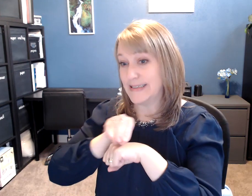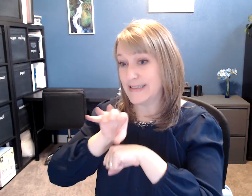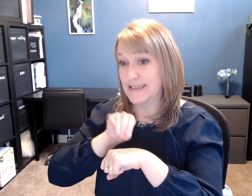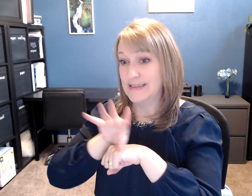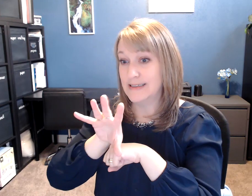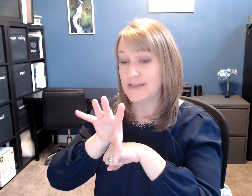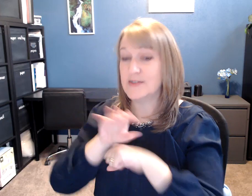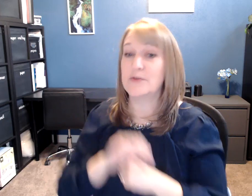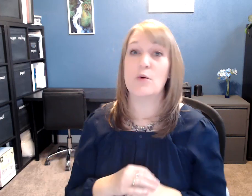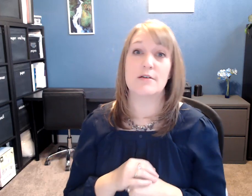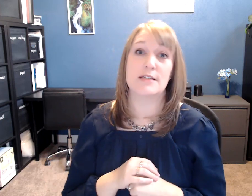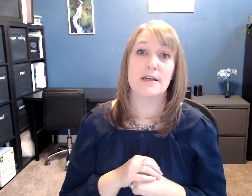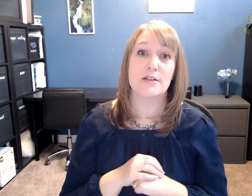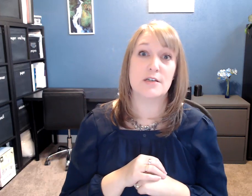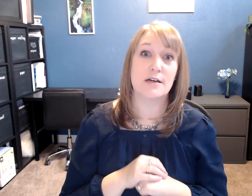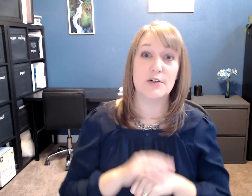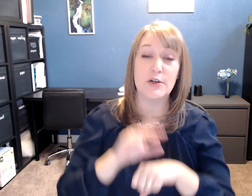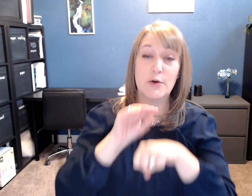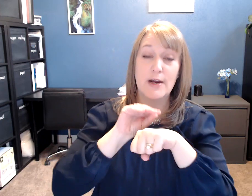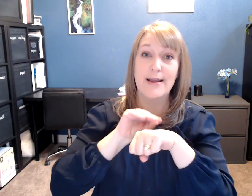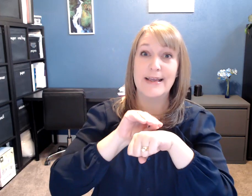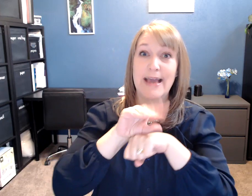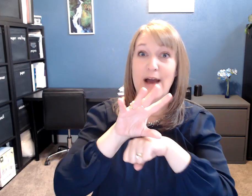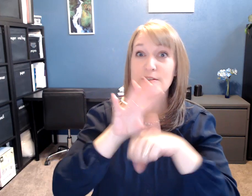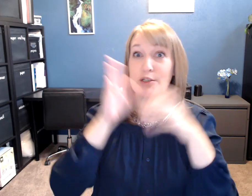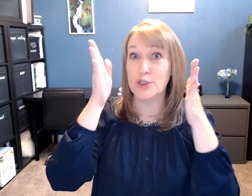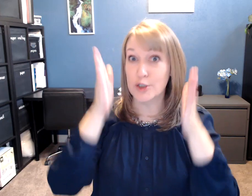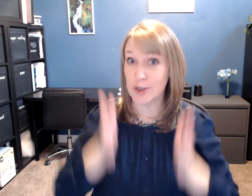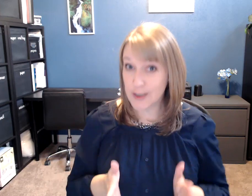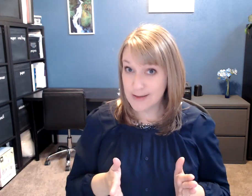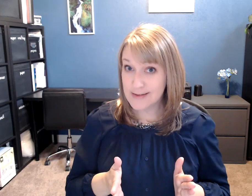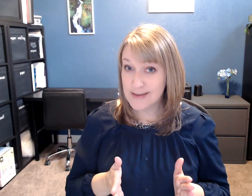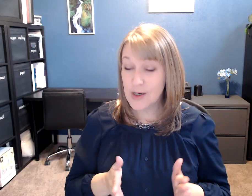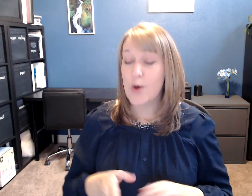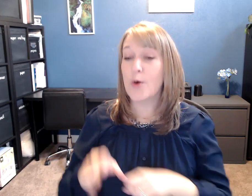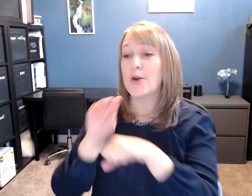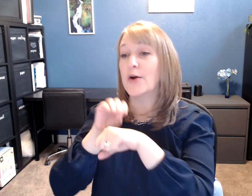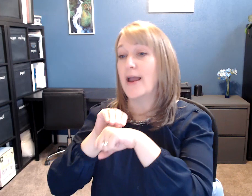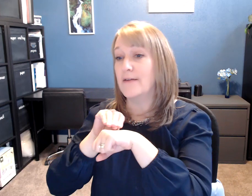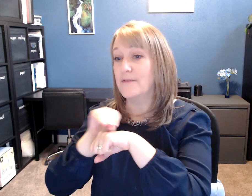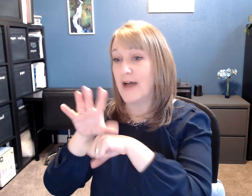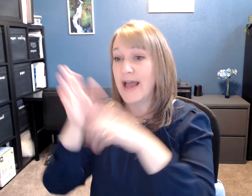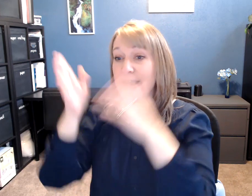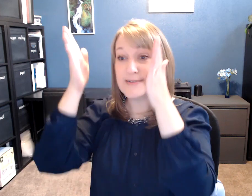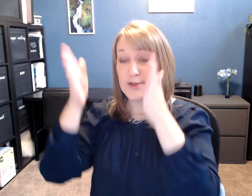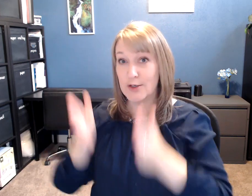advice. So if you want to talk to your counselor or your